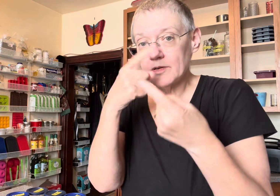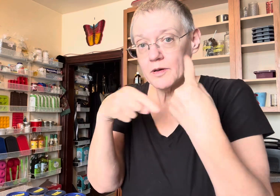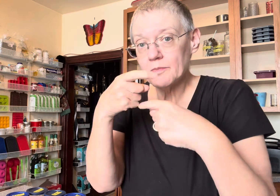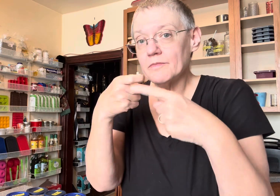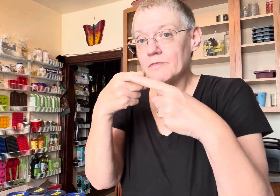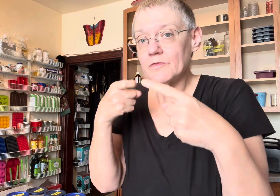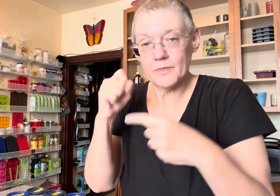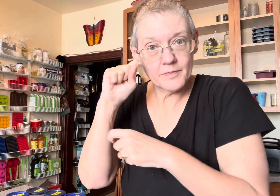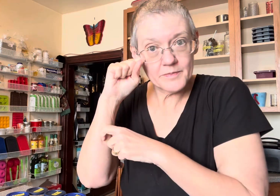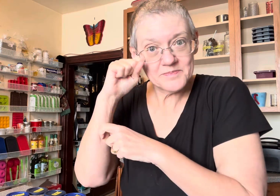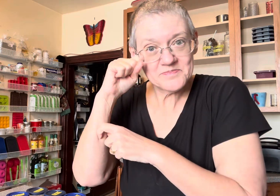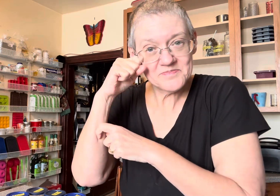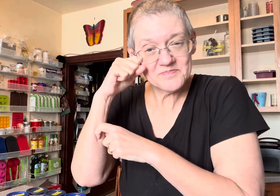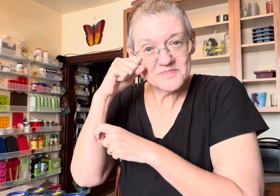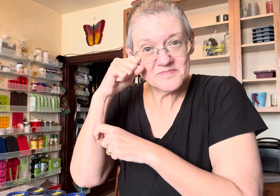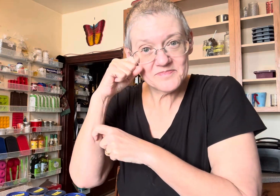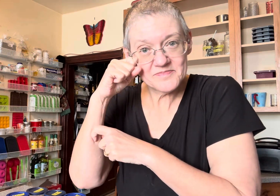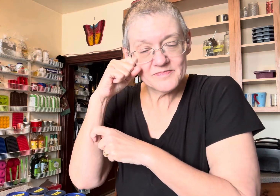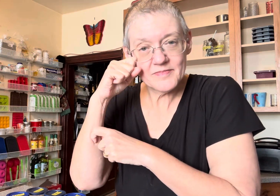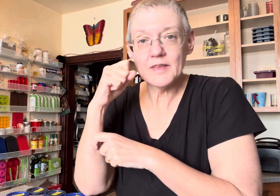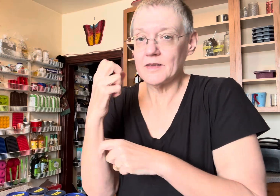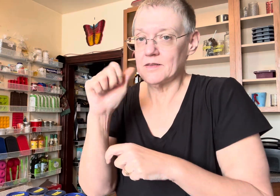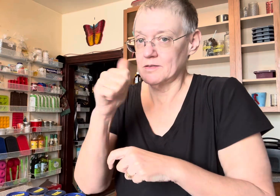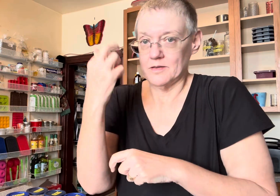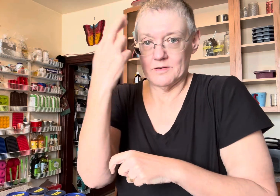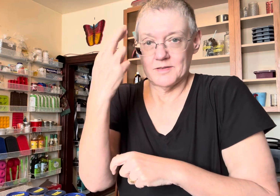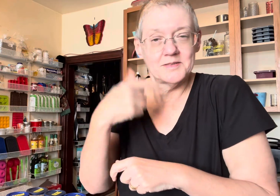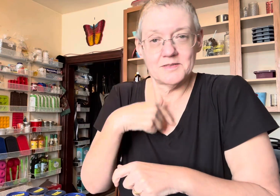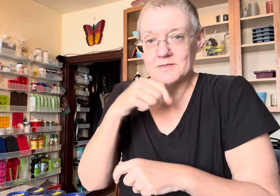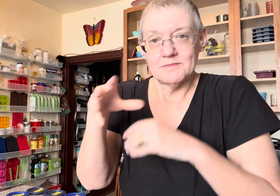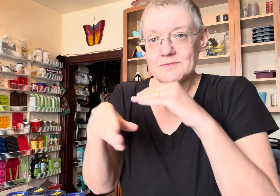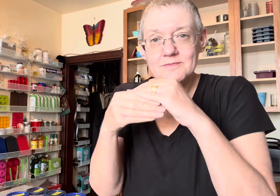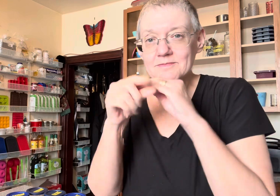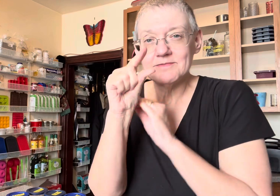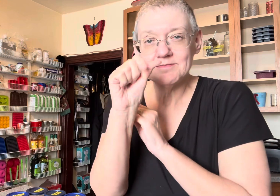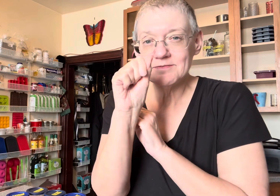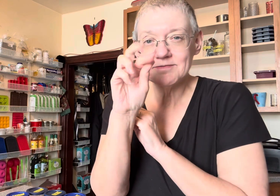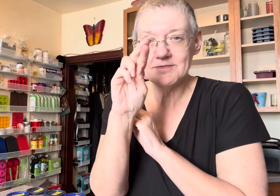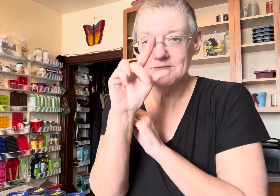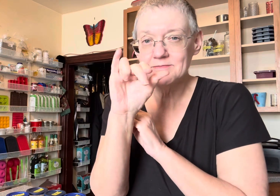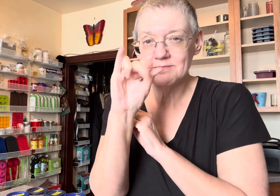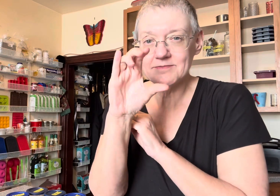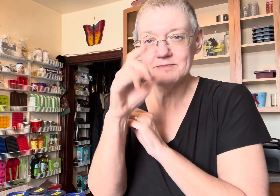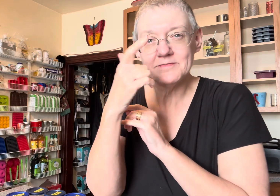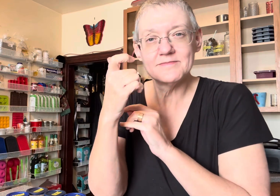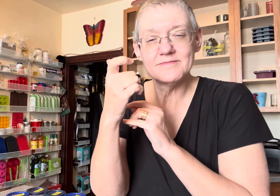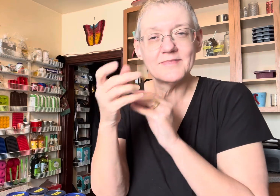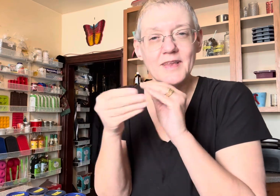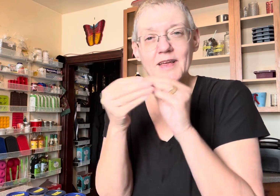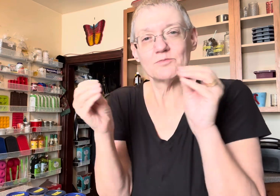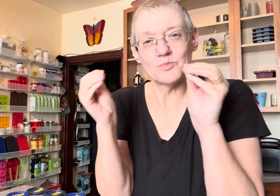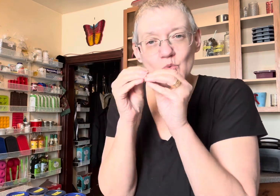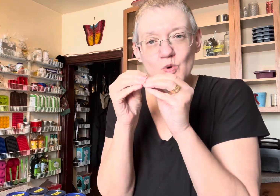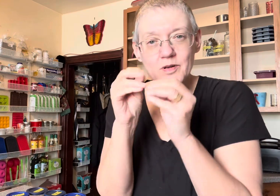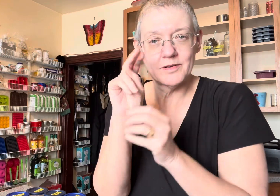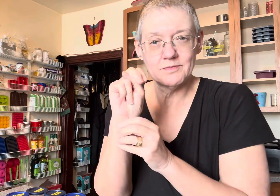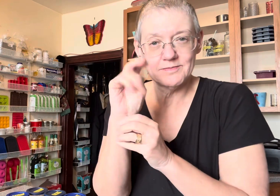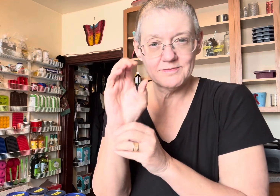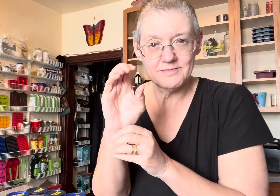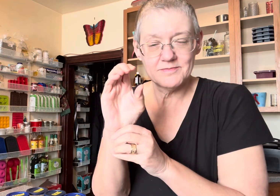Most of the carbs from this taco meat are going to come from the onions. That's another reason I don't add any garlic. I don't want to add those little